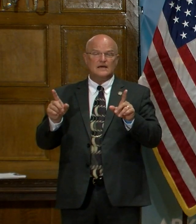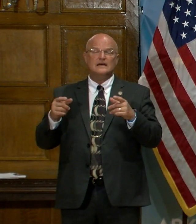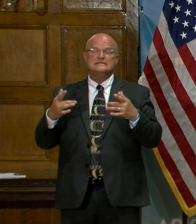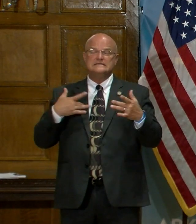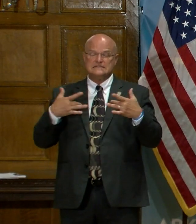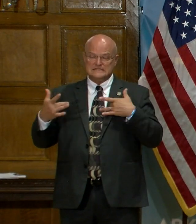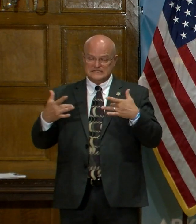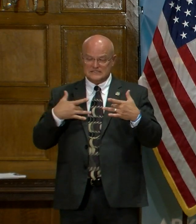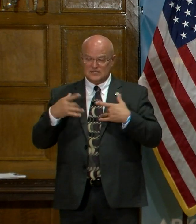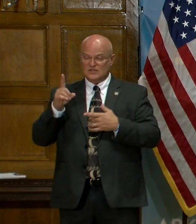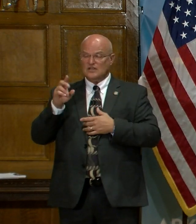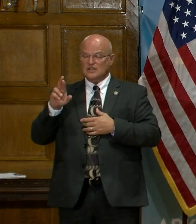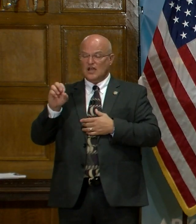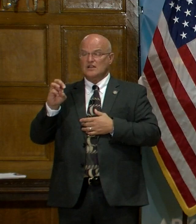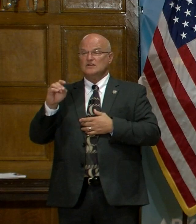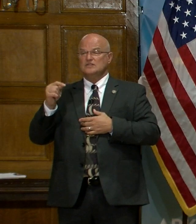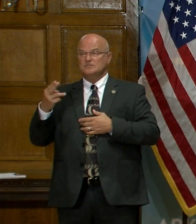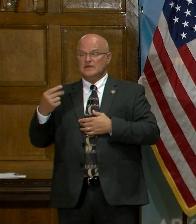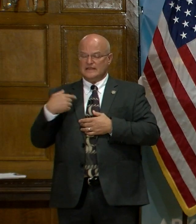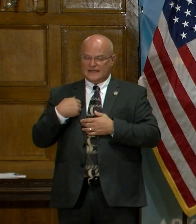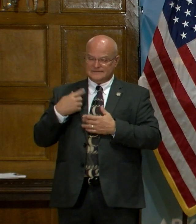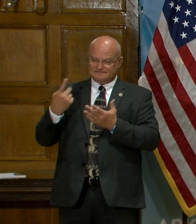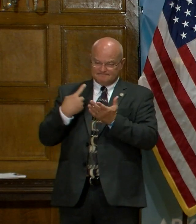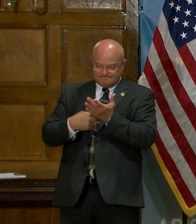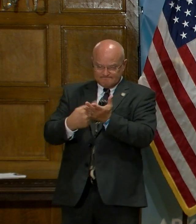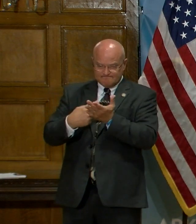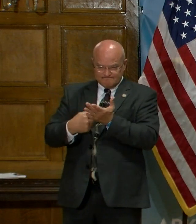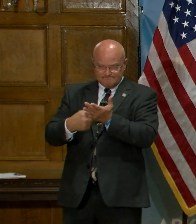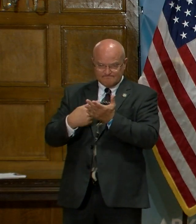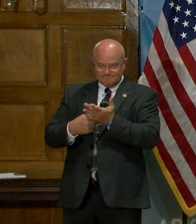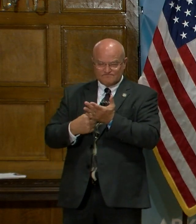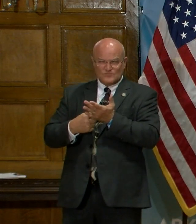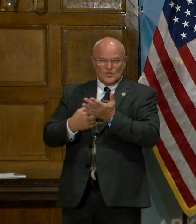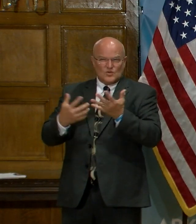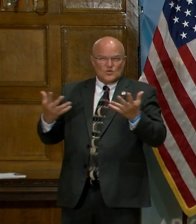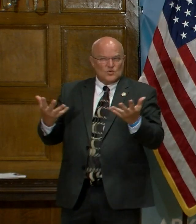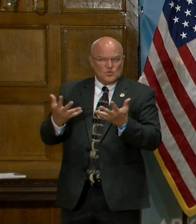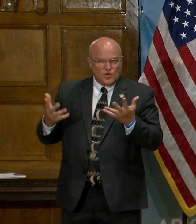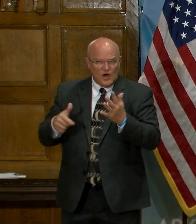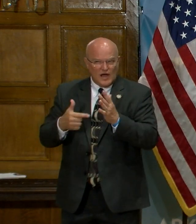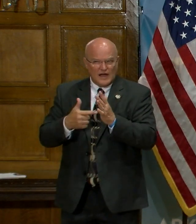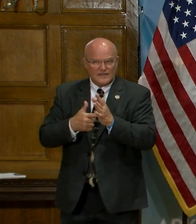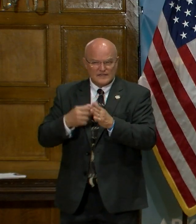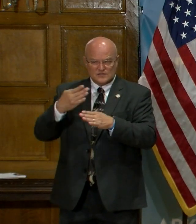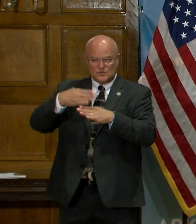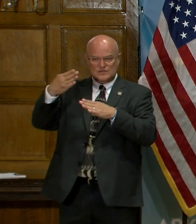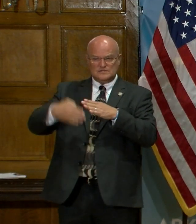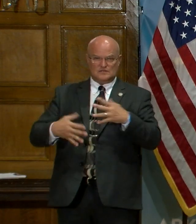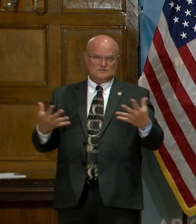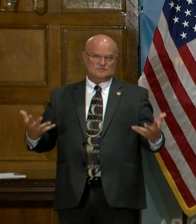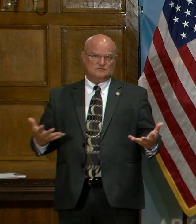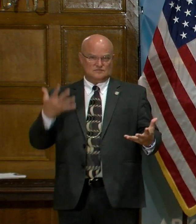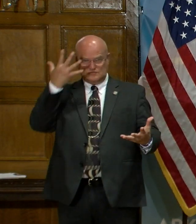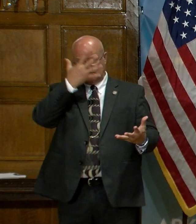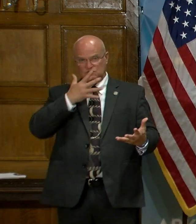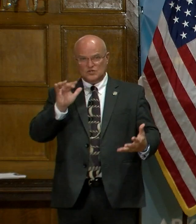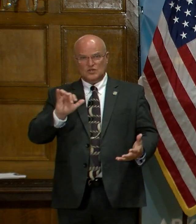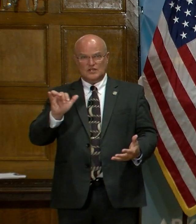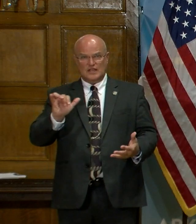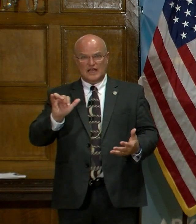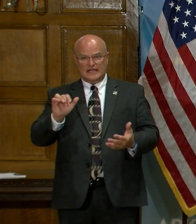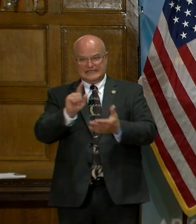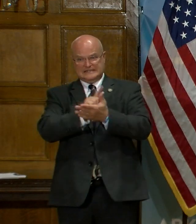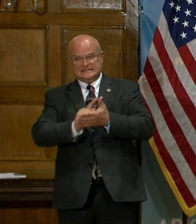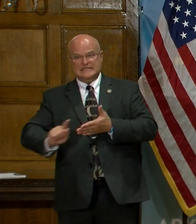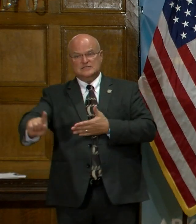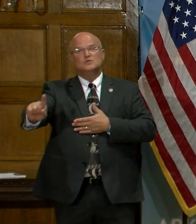a concern, and Dr. Smith and I have talked about it, as to, you know, what this is going to result in, you know, a